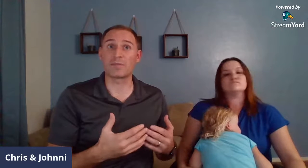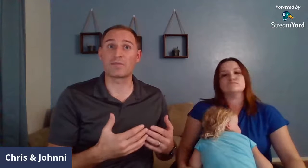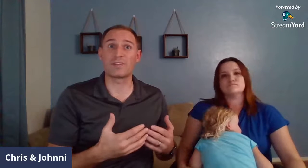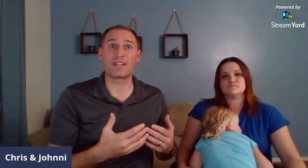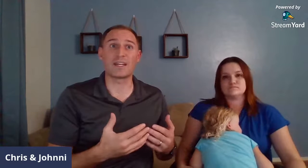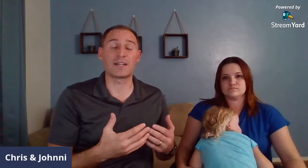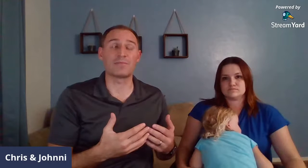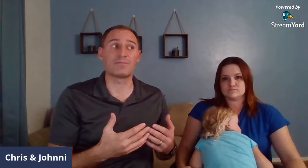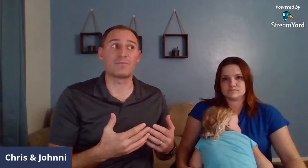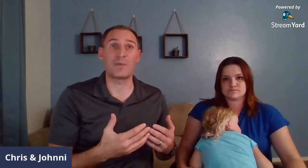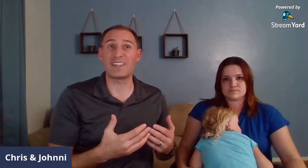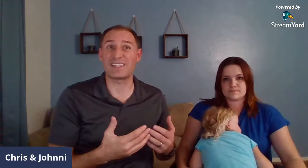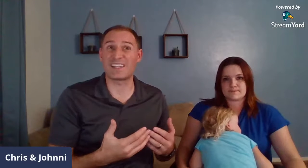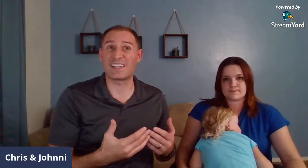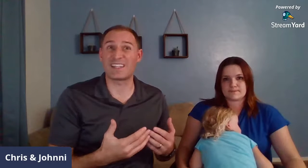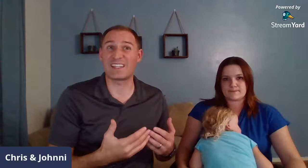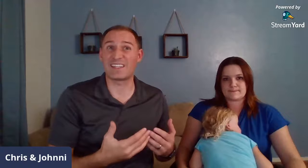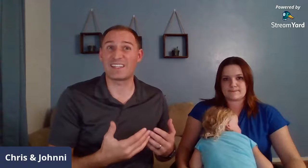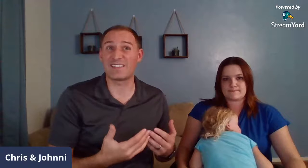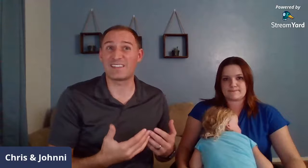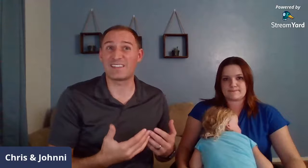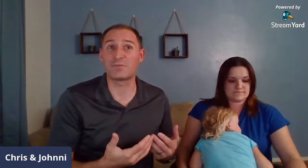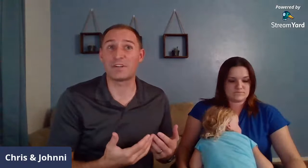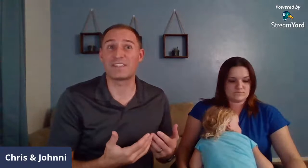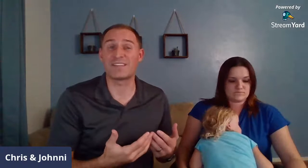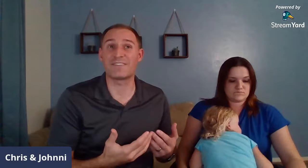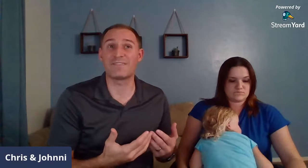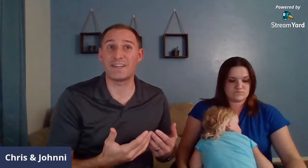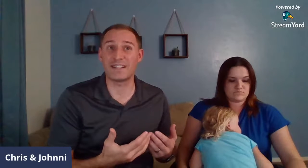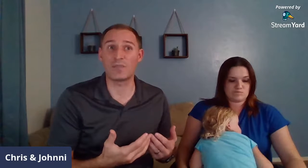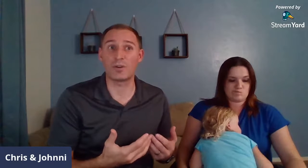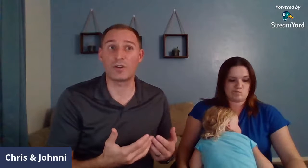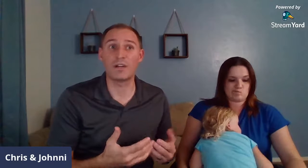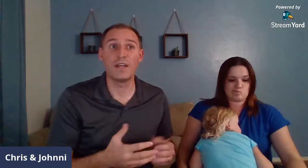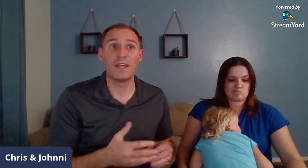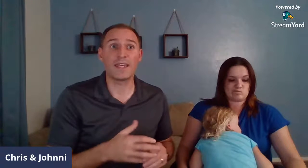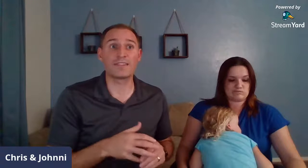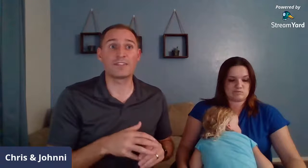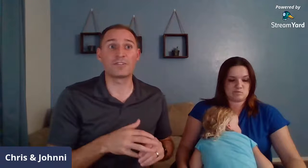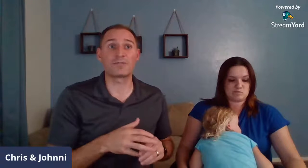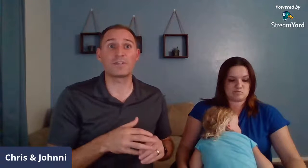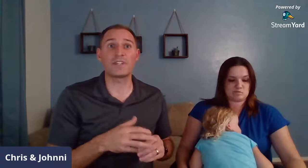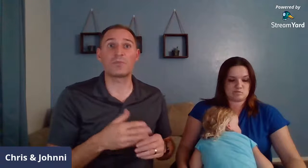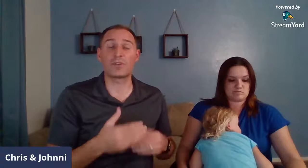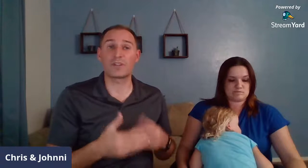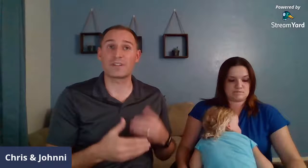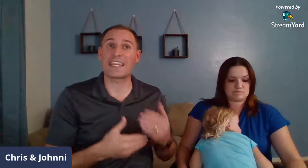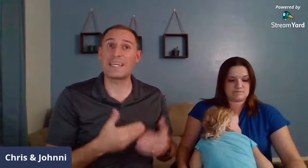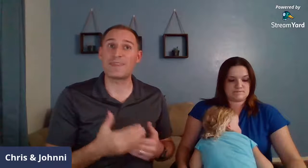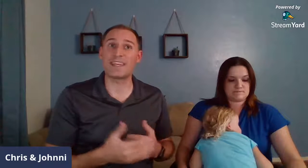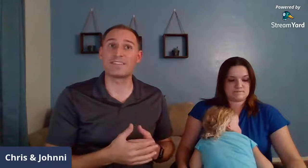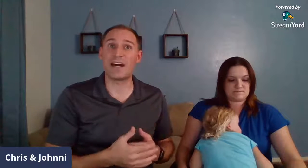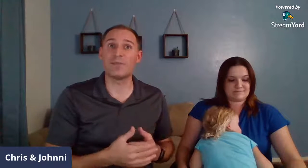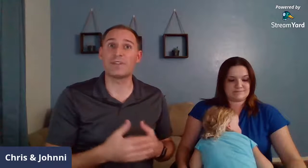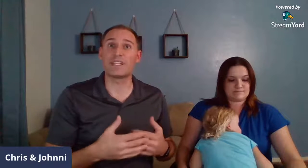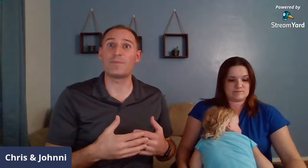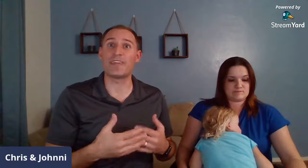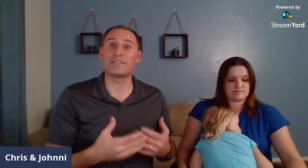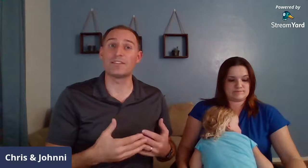and we might just give up because it's not fun anymore. And so it's really important to keep things novel and keep things new,